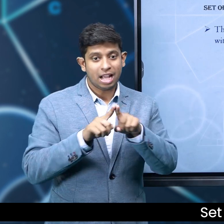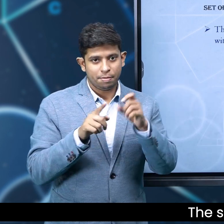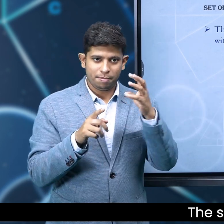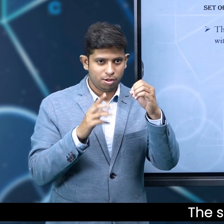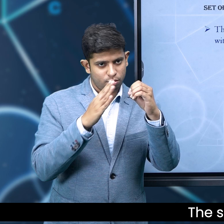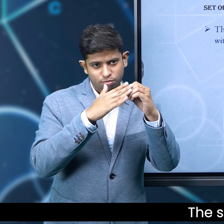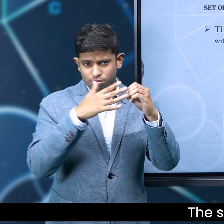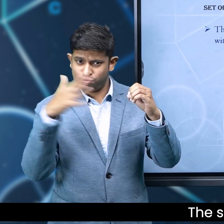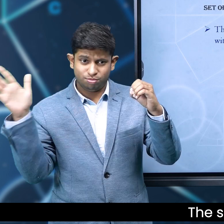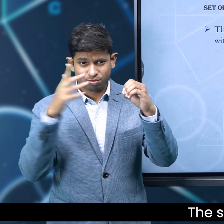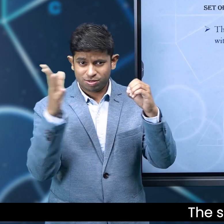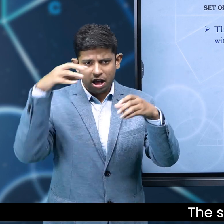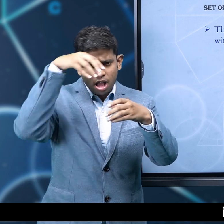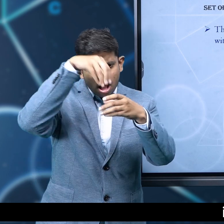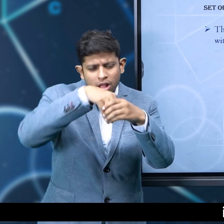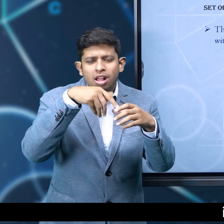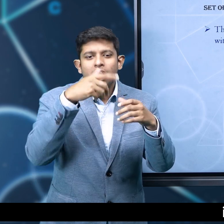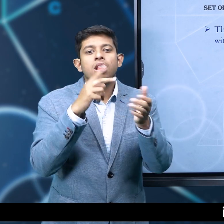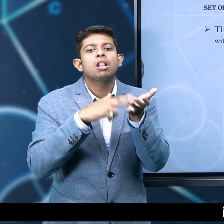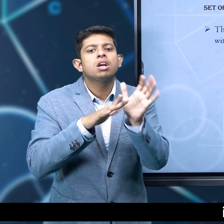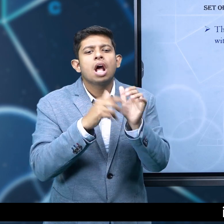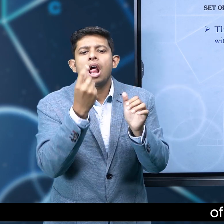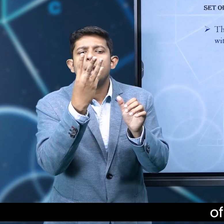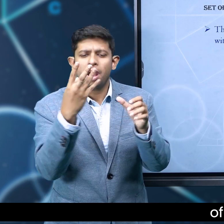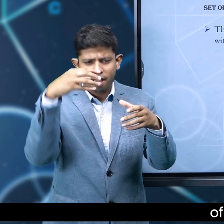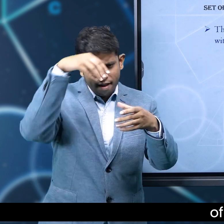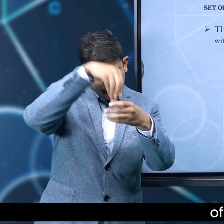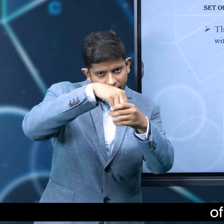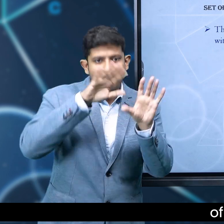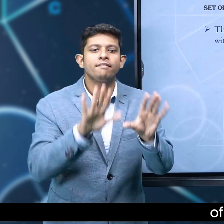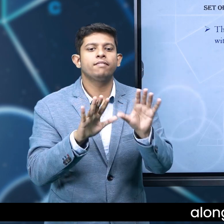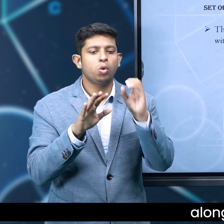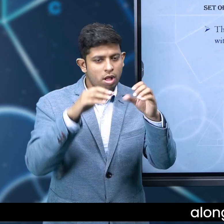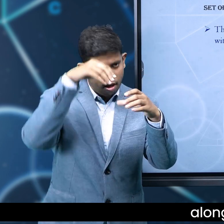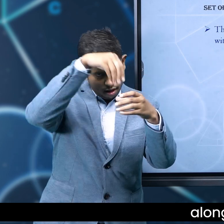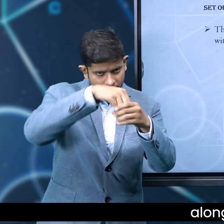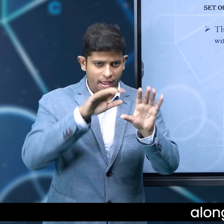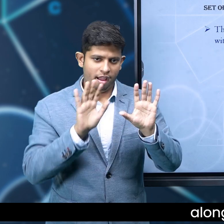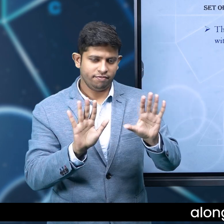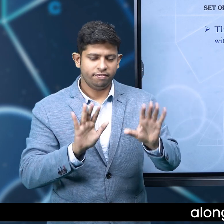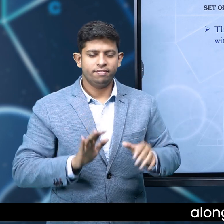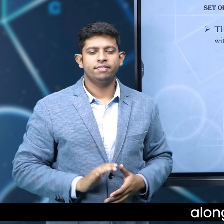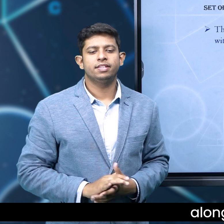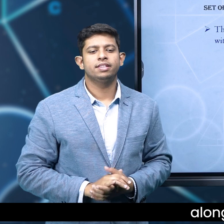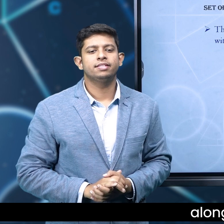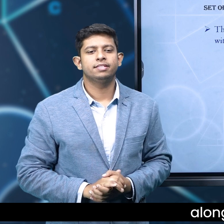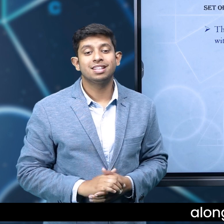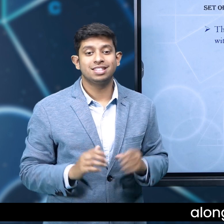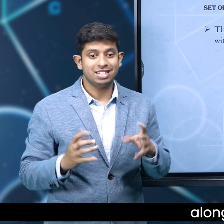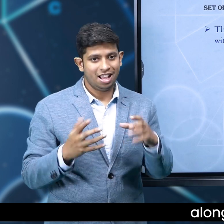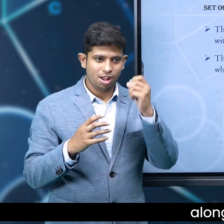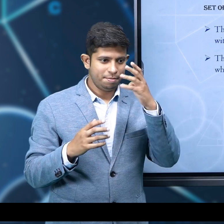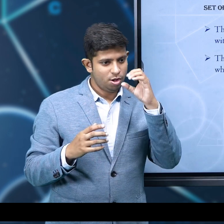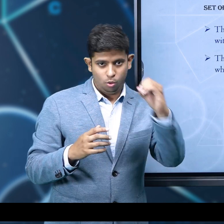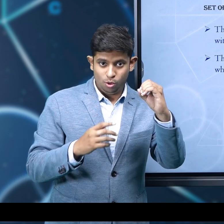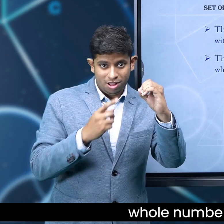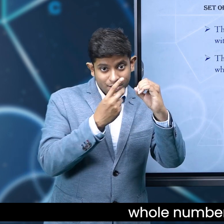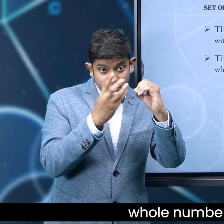The set of whole numbers includes the set of natural numbers along with the number 0. The set of whole numbers